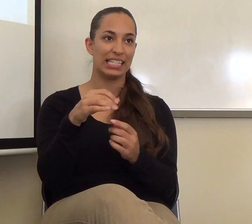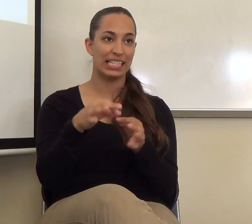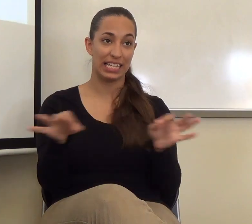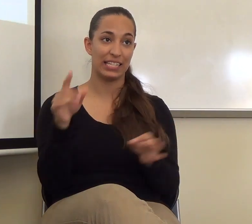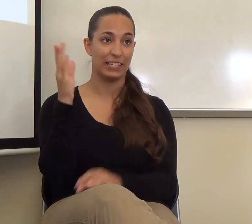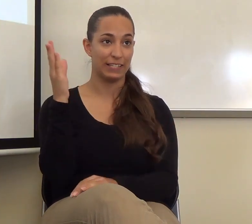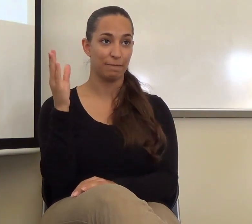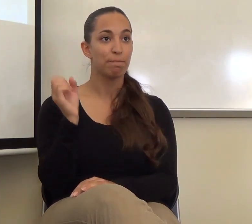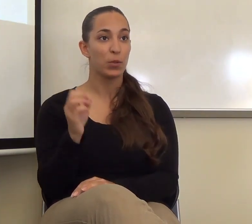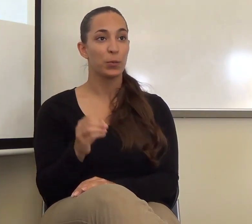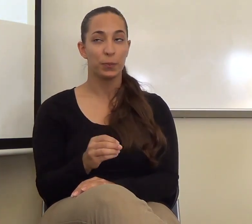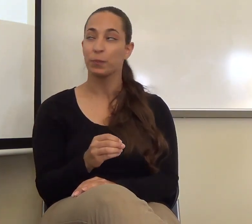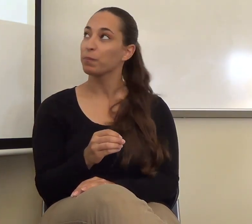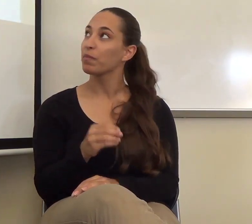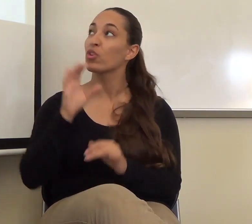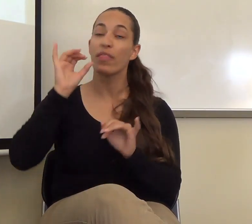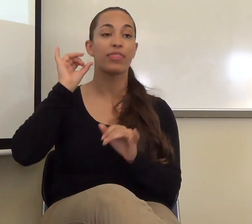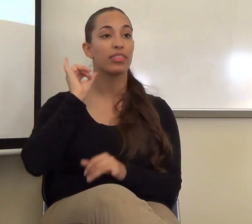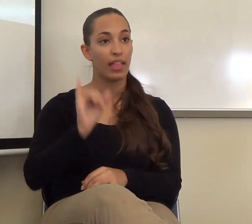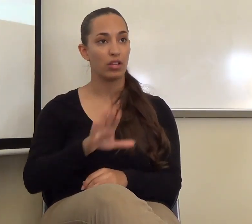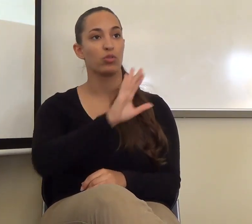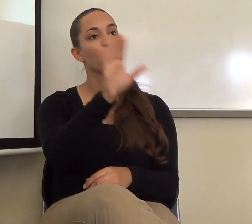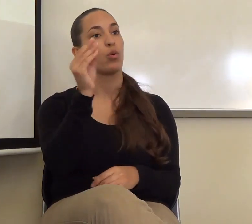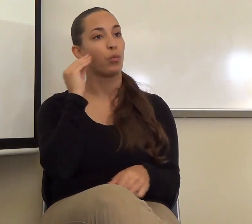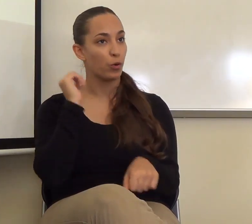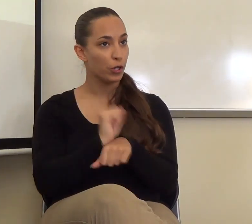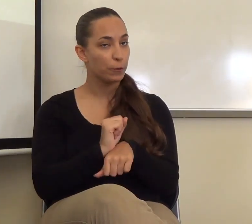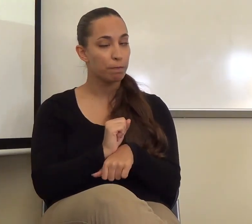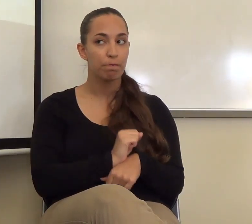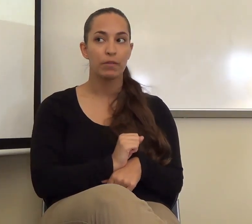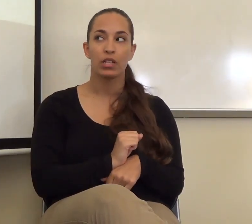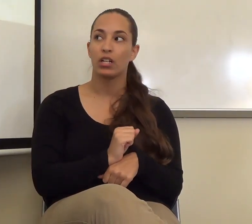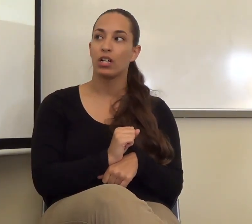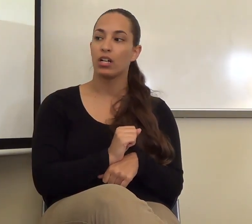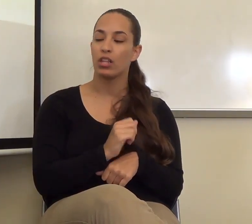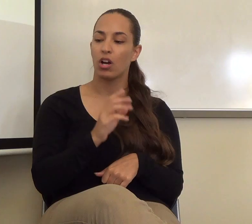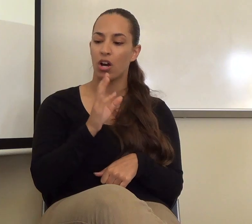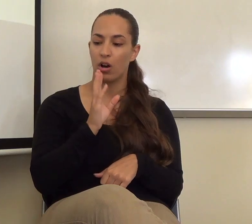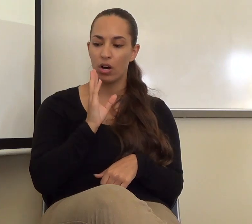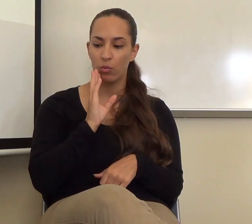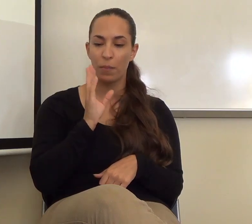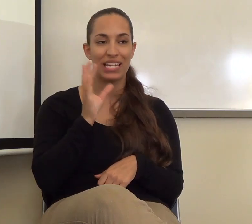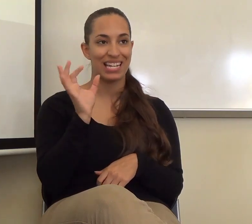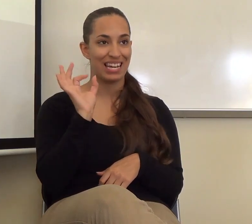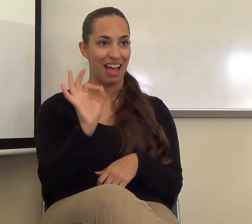Okay, so that's your homework. There are 9 of those, I think this time,